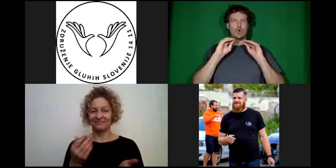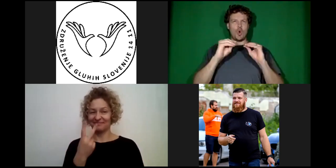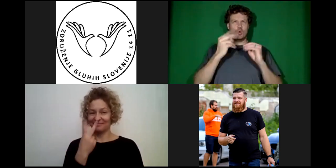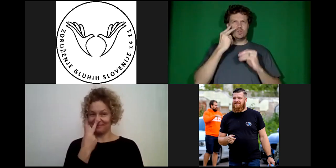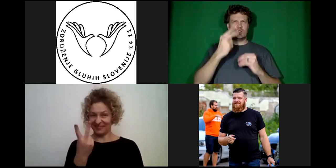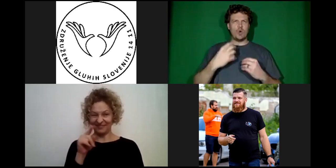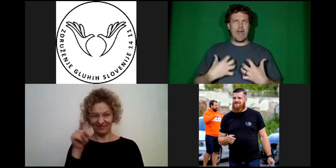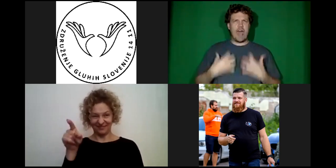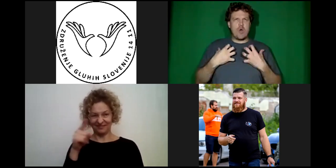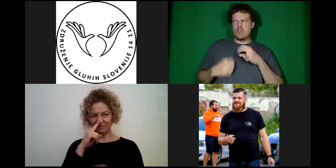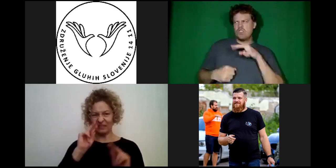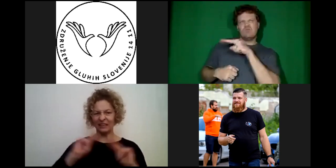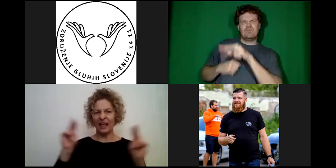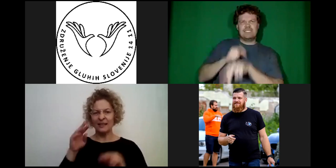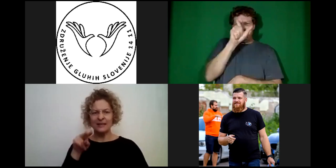very young.